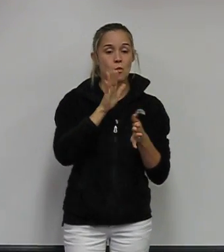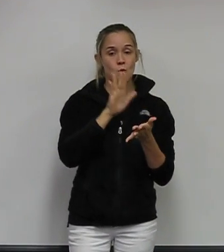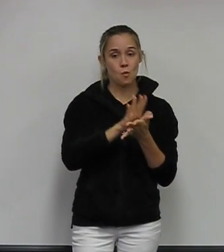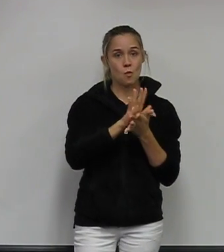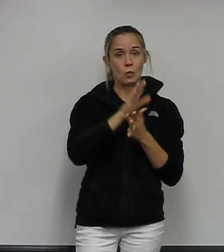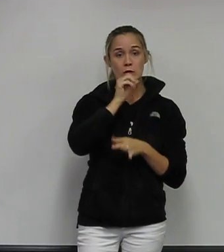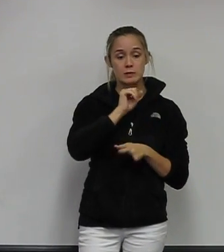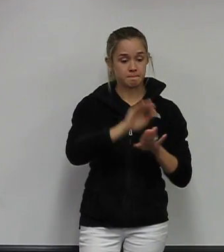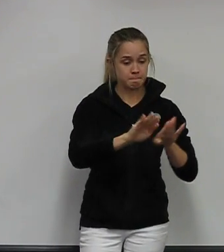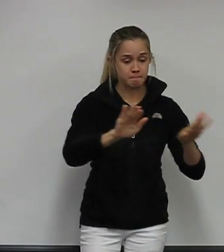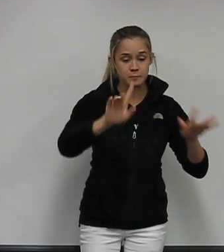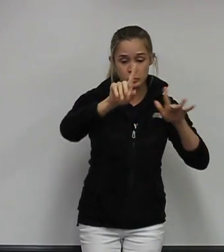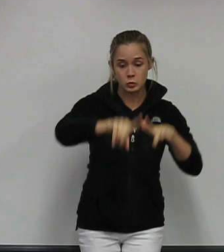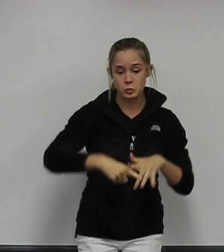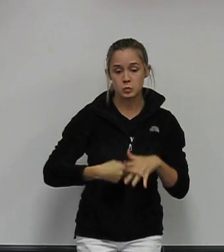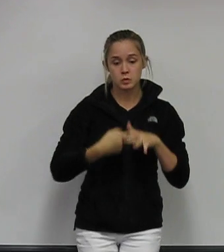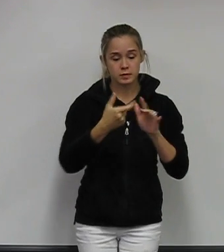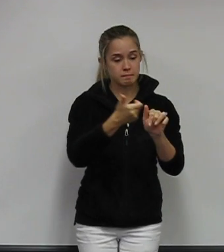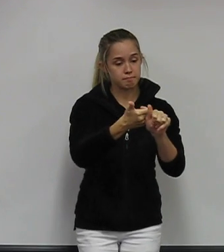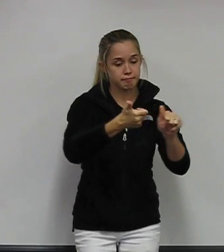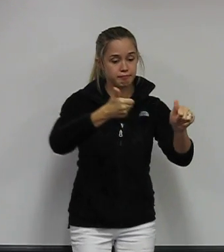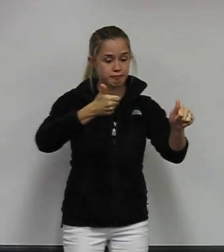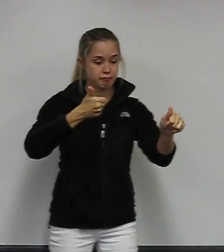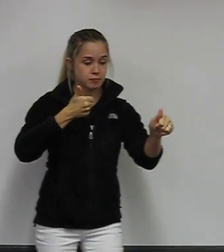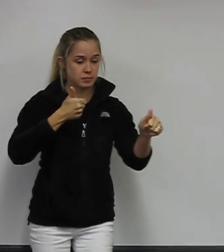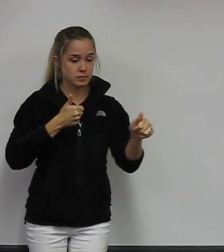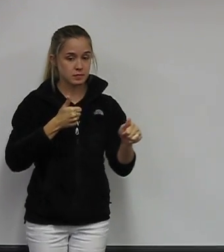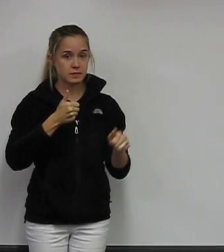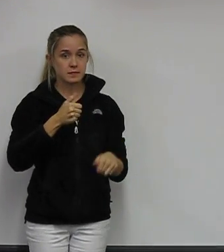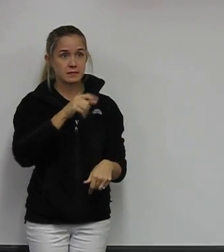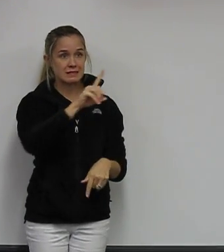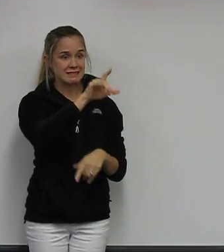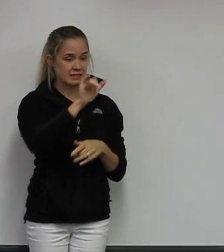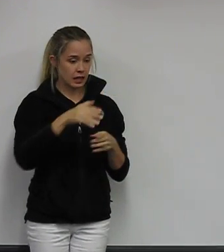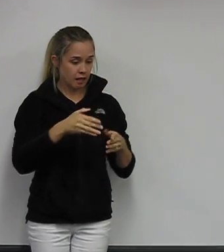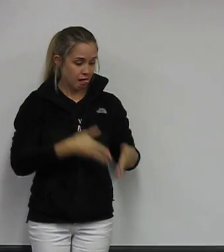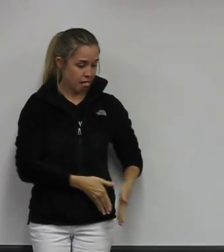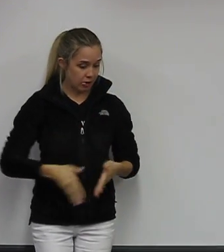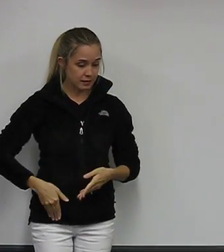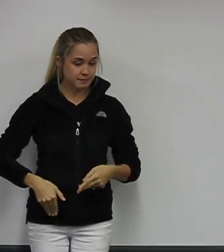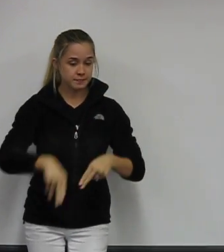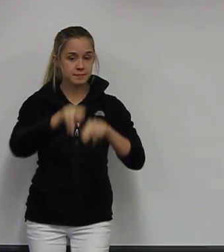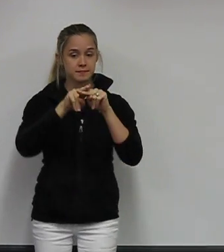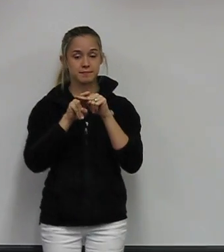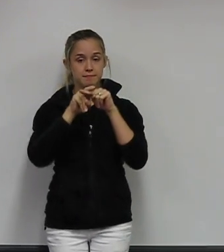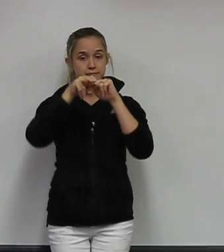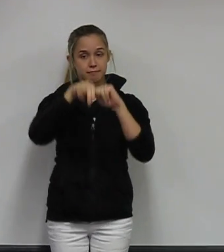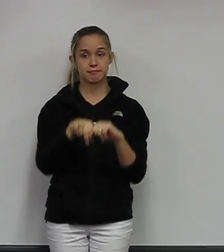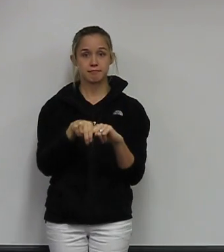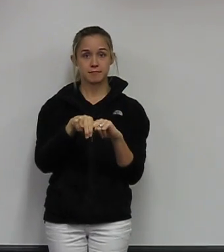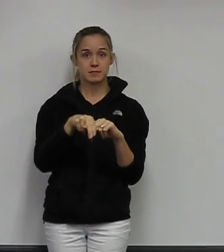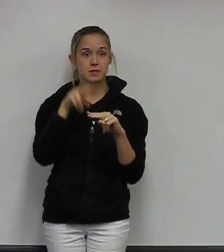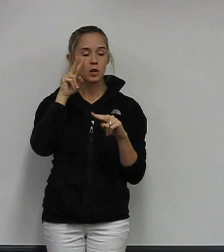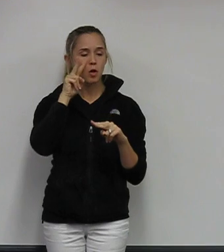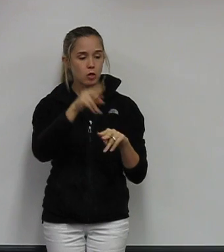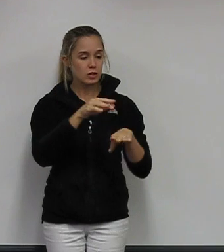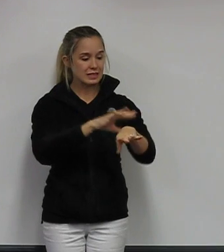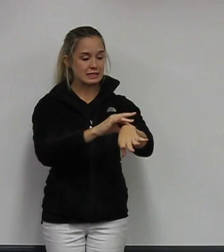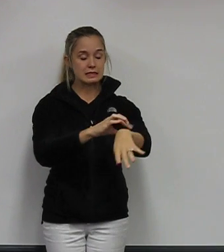child, you want to start distally. So Zach, let's bring your legs down, buddy. And what I would do, I'd just be doing an evaluation of Zach's skin. And as